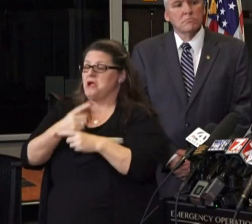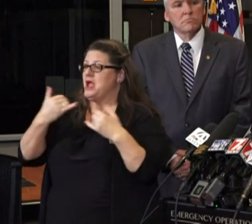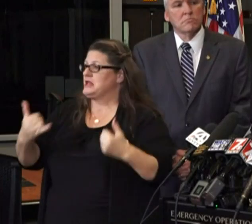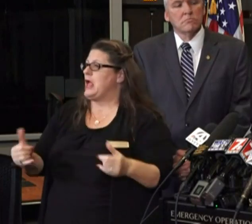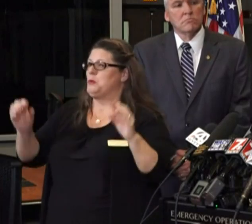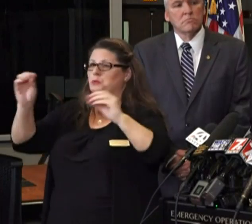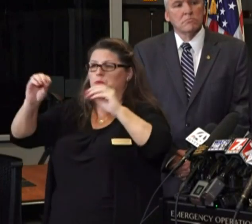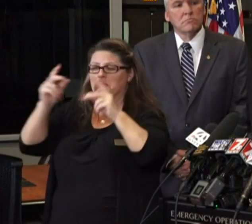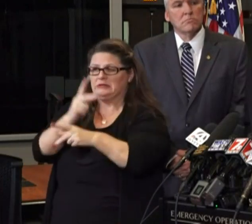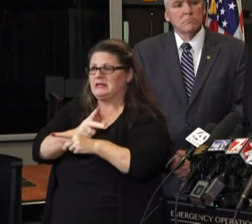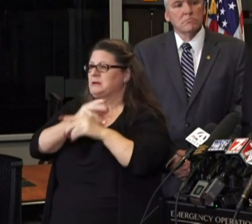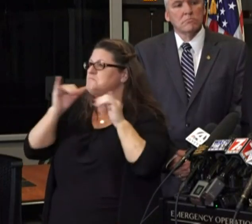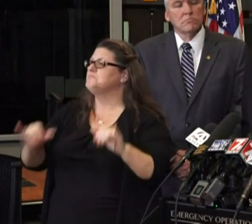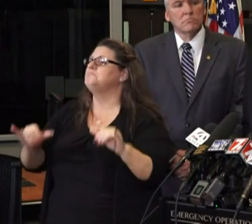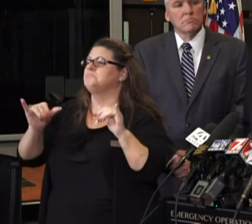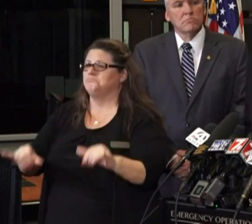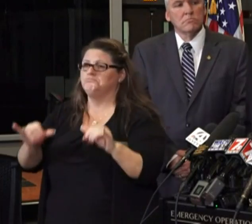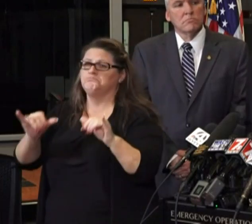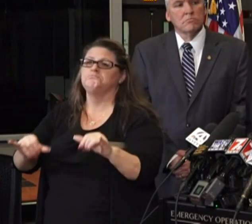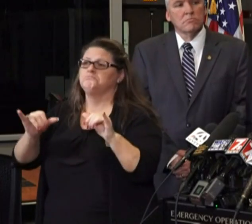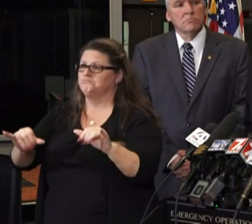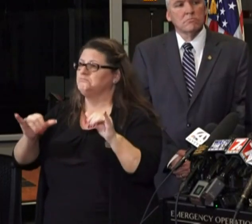been proceeding from the beginning, with